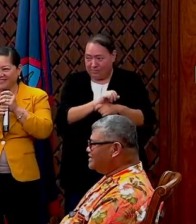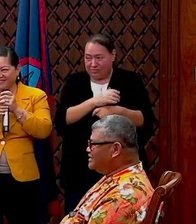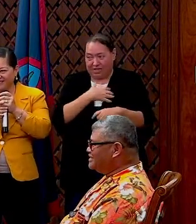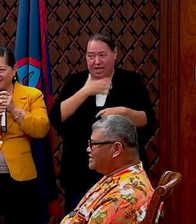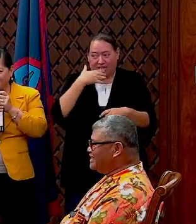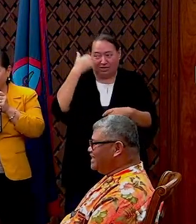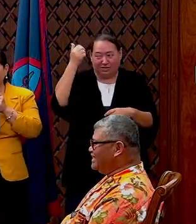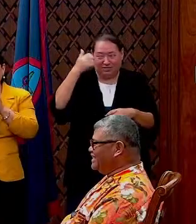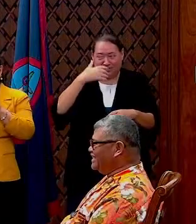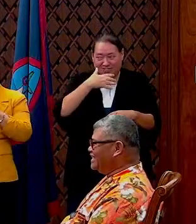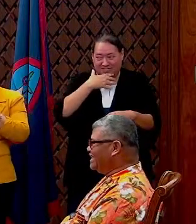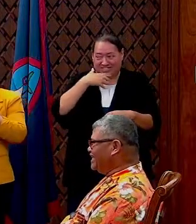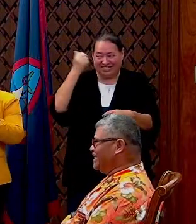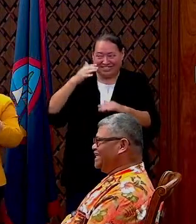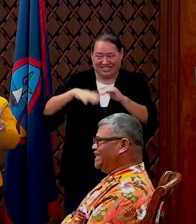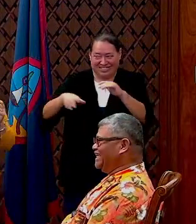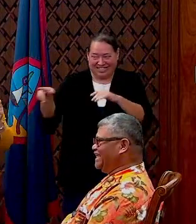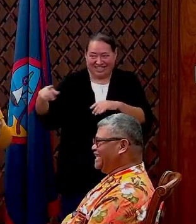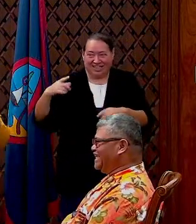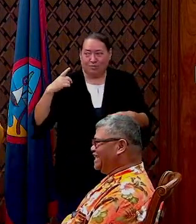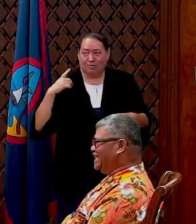interpreters. Yes.